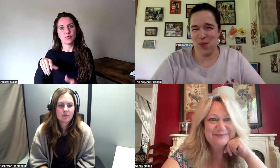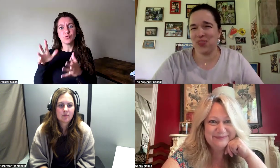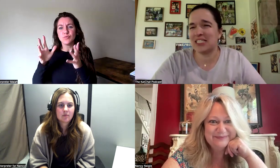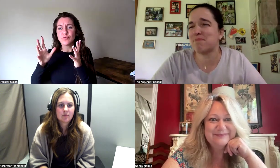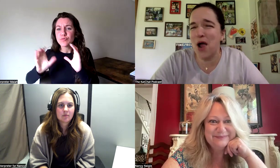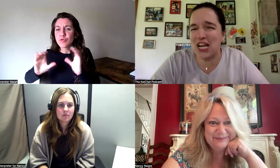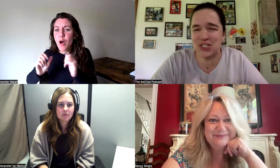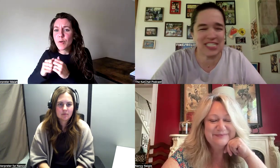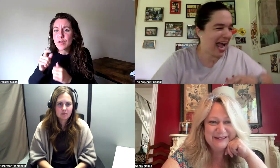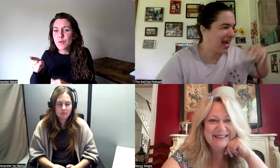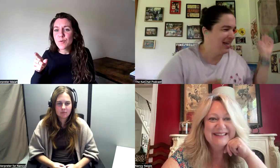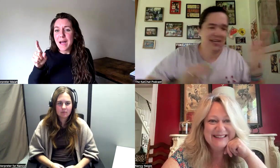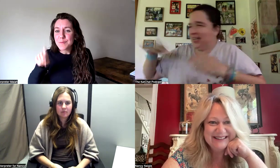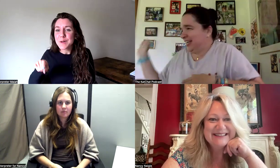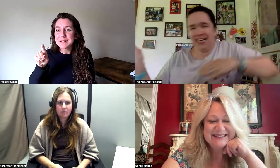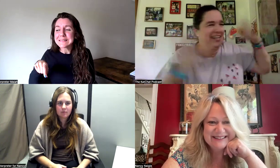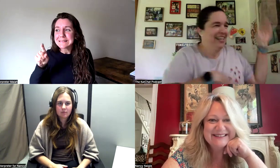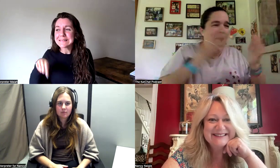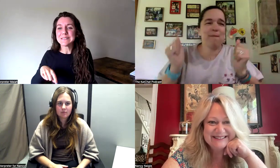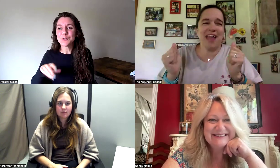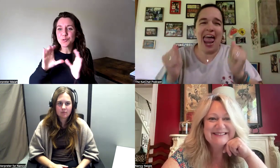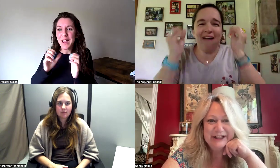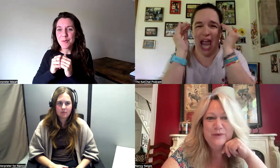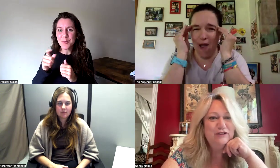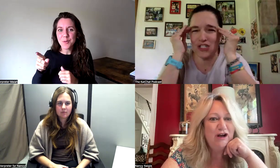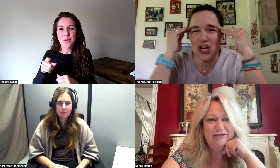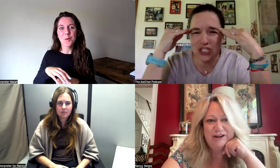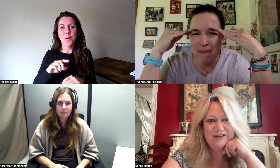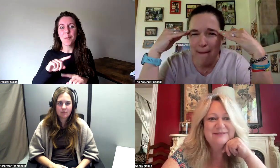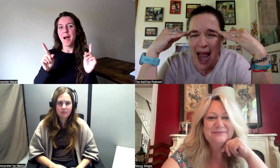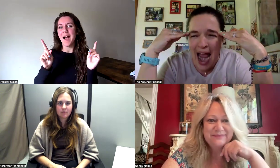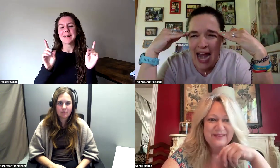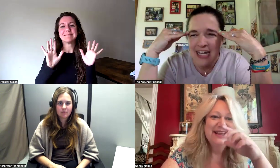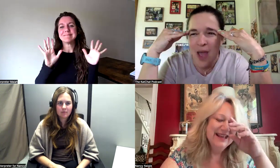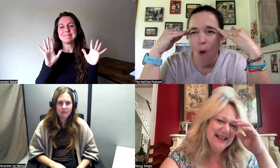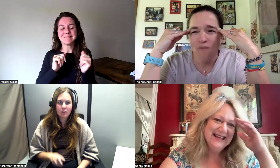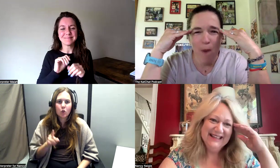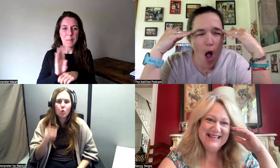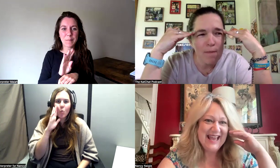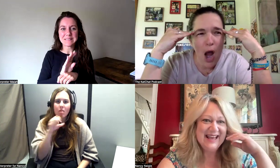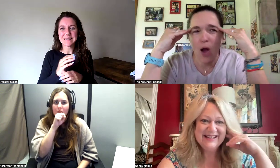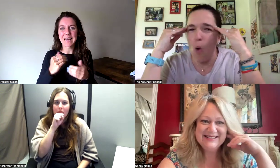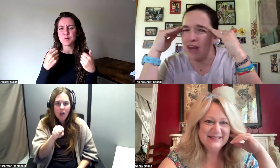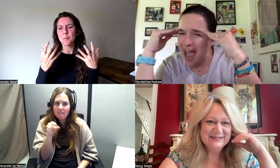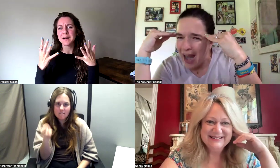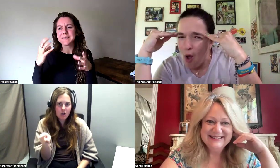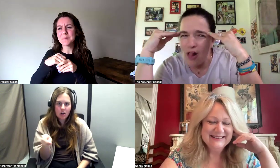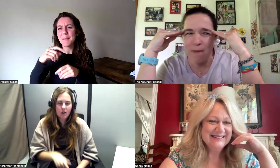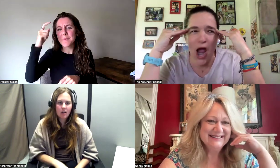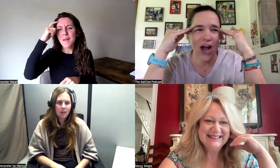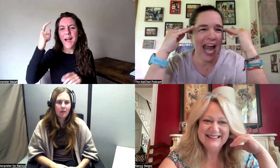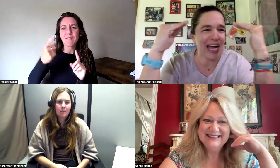to you. That book is just like, I You have will love characters her. in my mind from Hallmark Yes. or